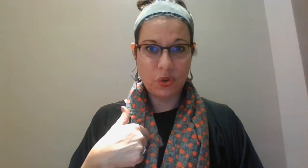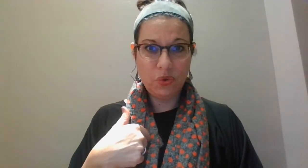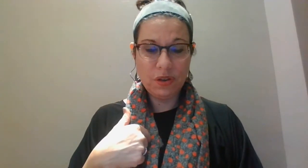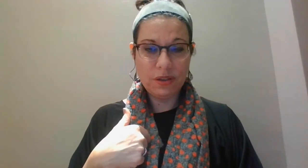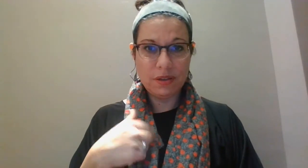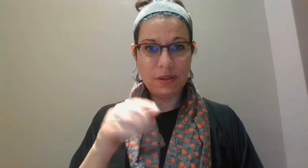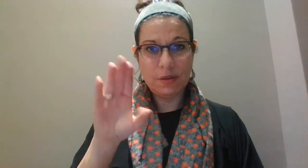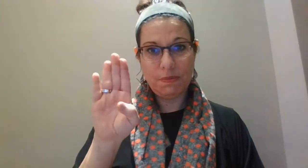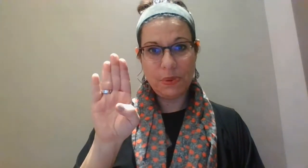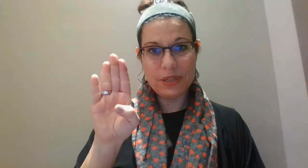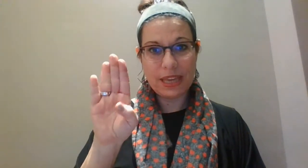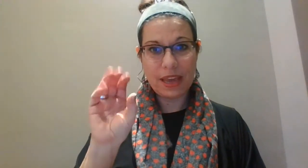do boot camp.